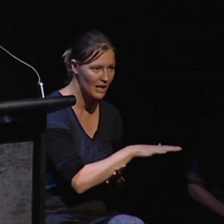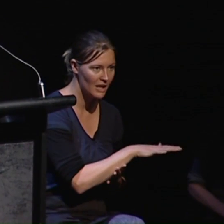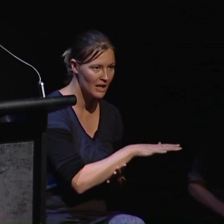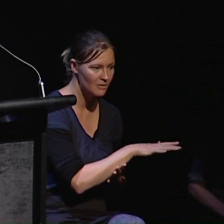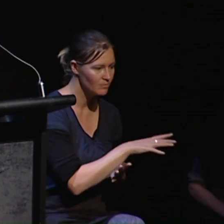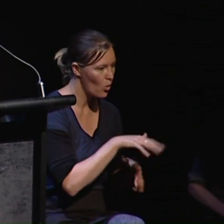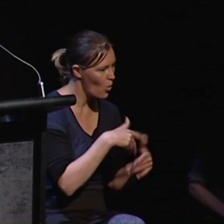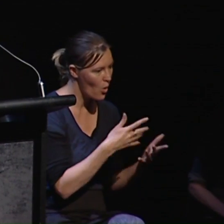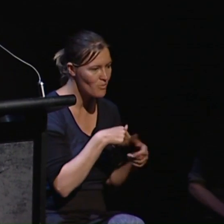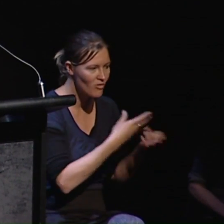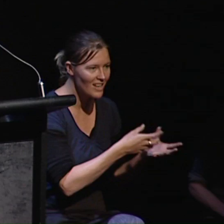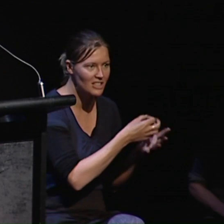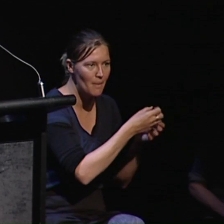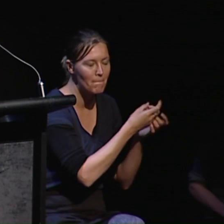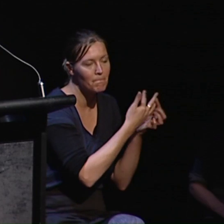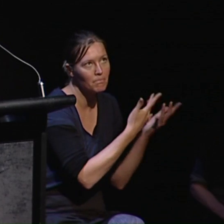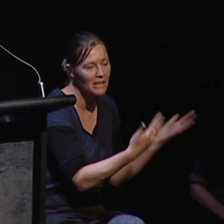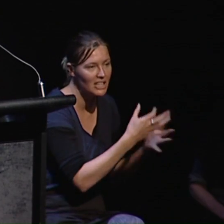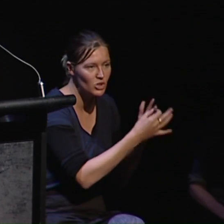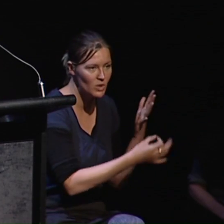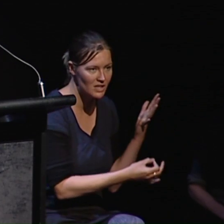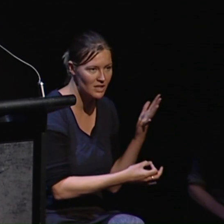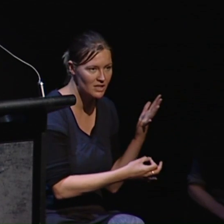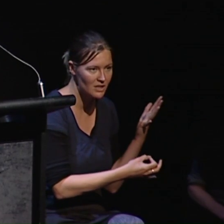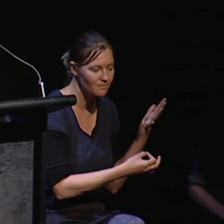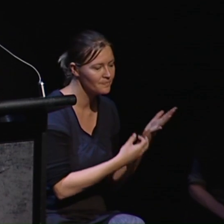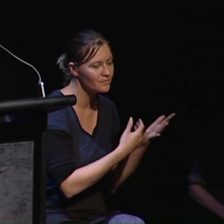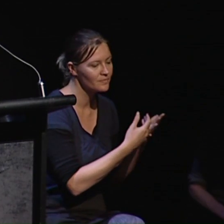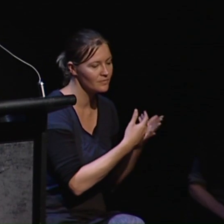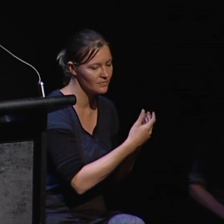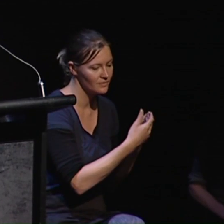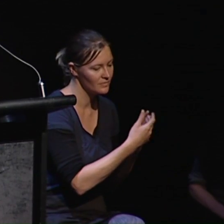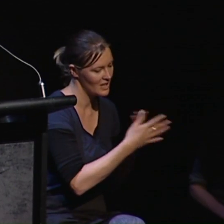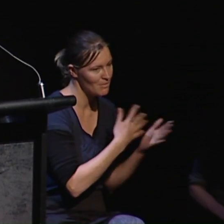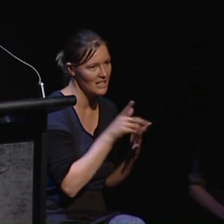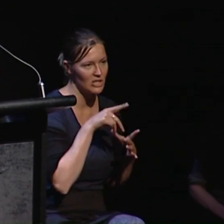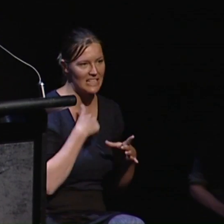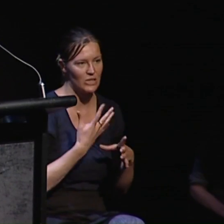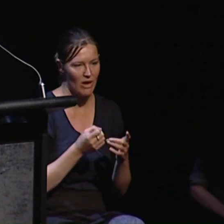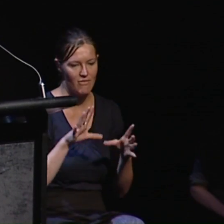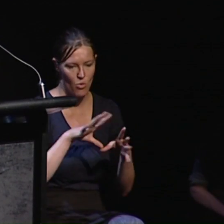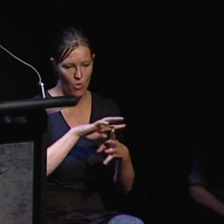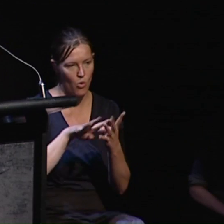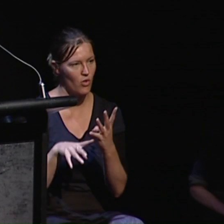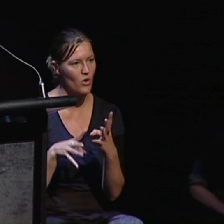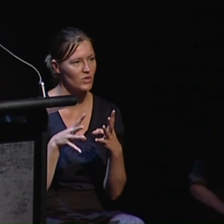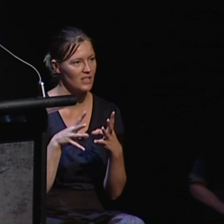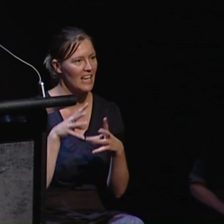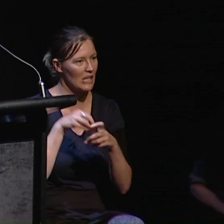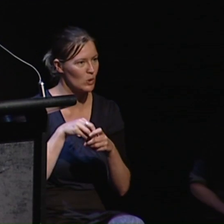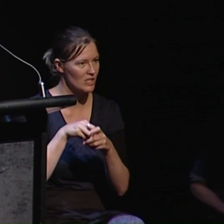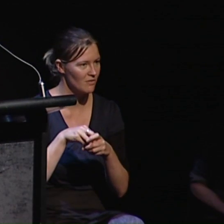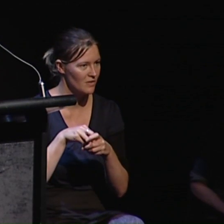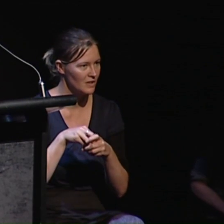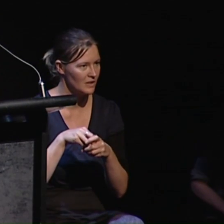of choice that we give people that's going to really mean that they're included and part of our communities. And this is really, I think,